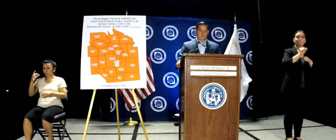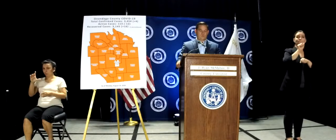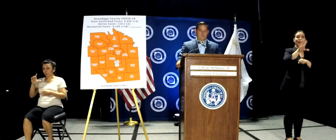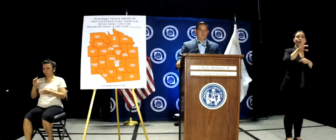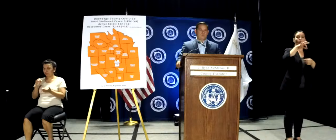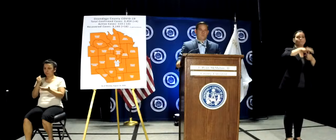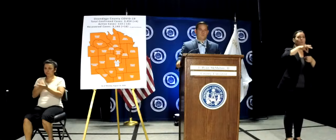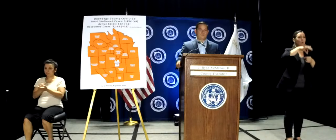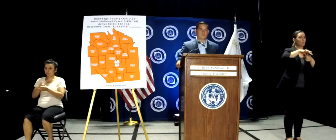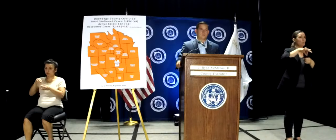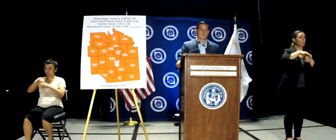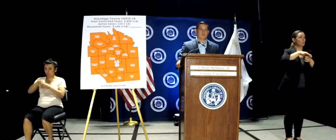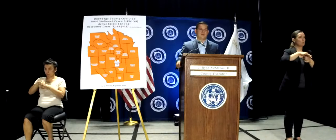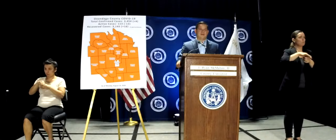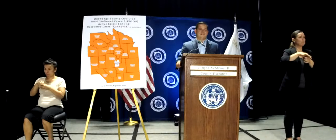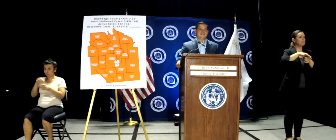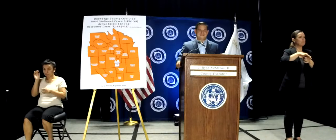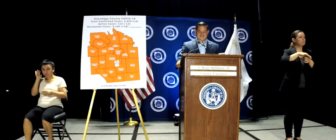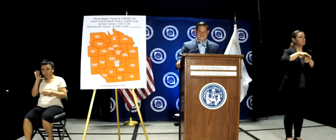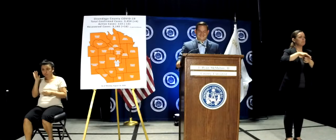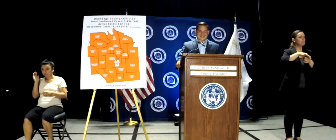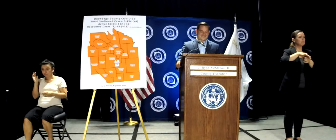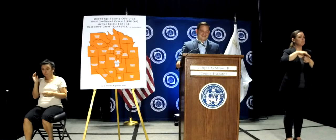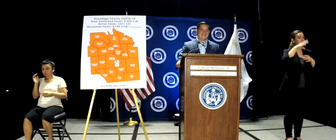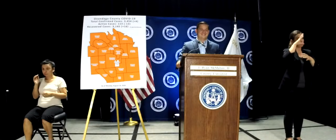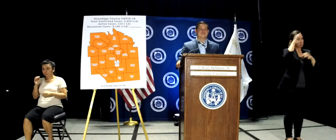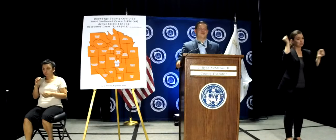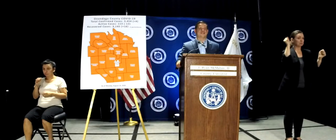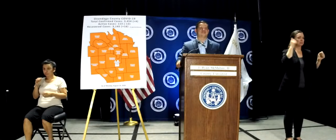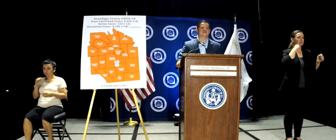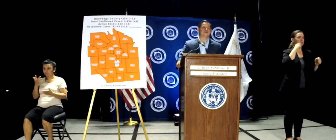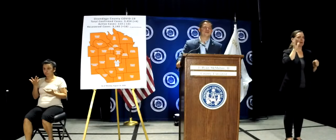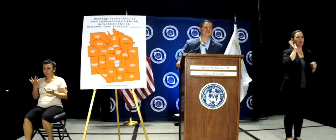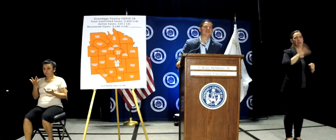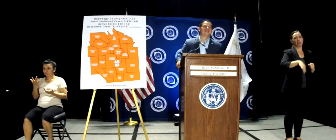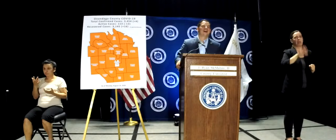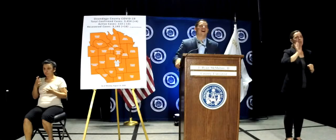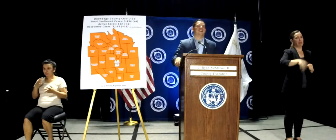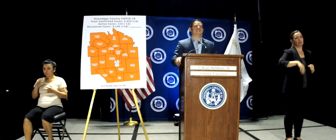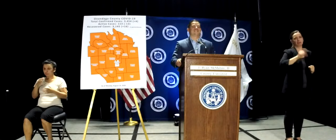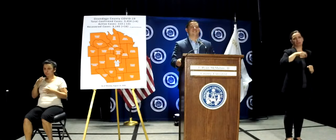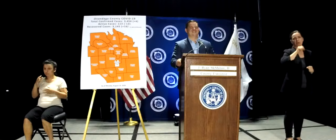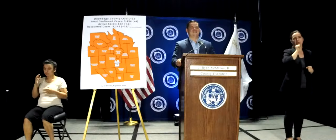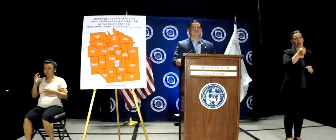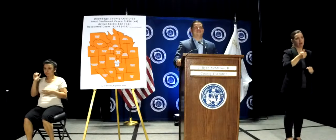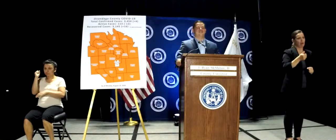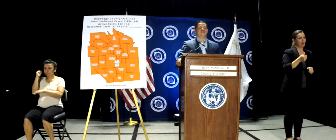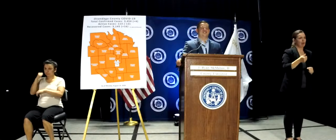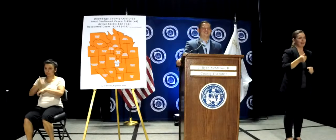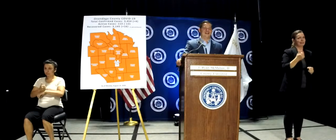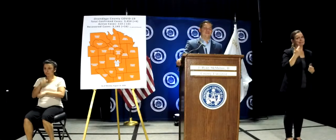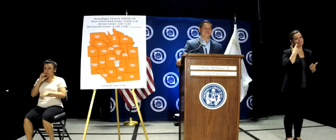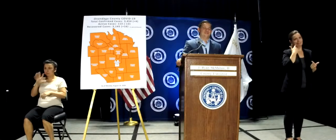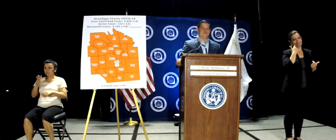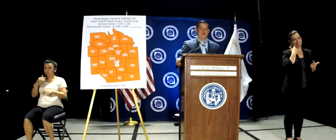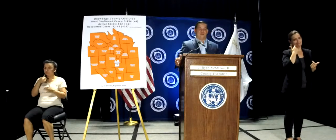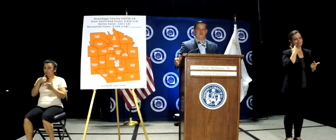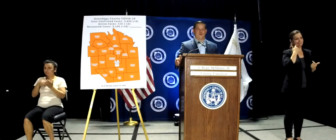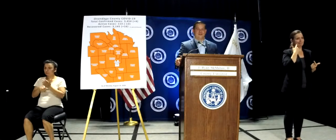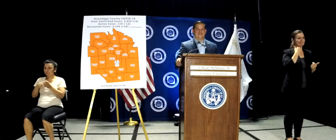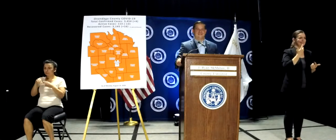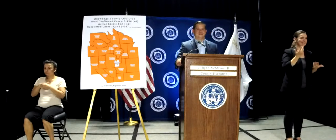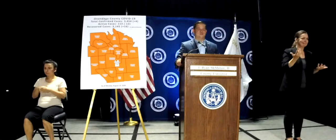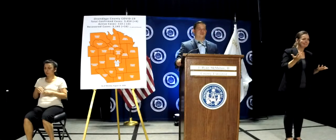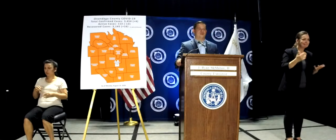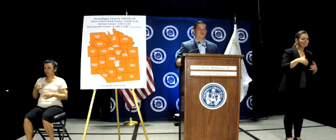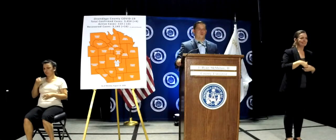to fraud like the president has been saying? I haven't gotten this question. Holy. Your traditional absentee ballot